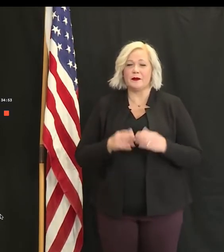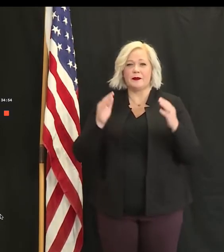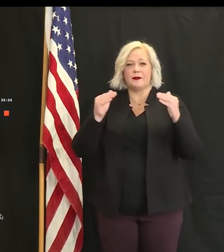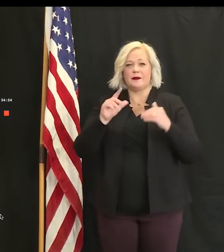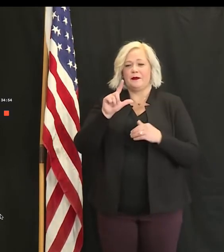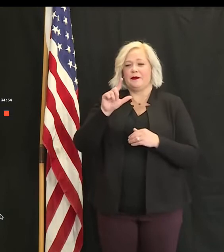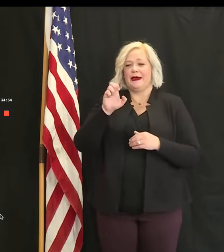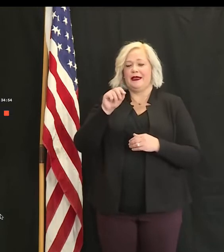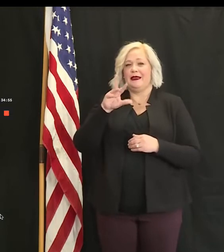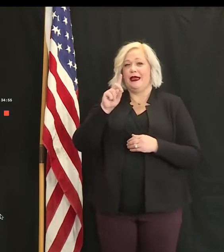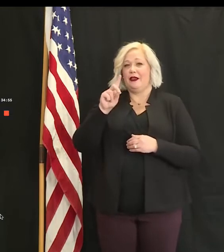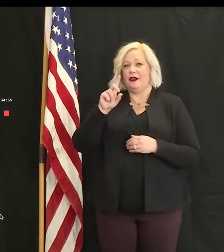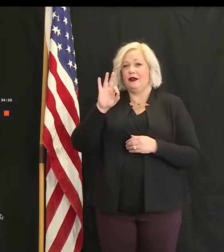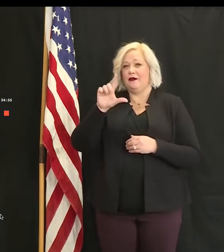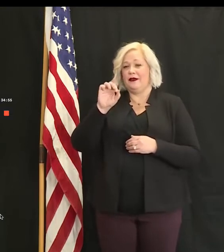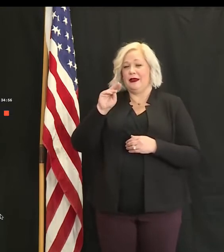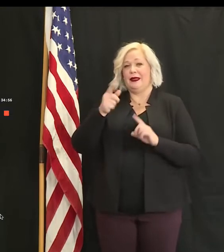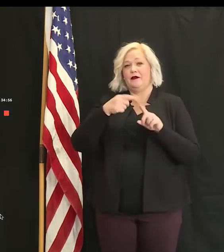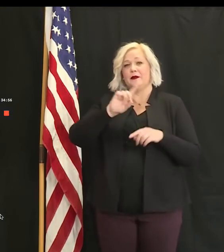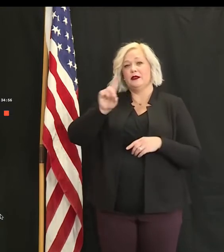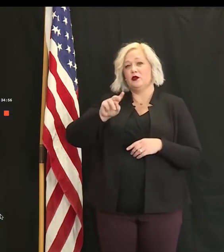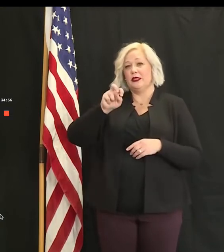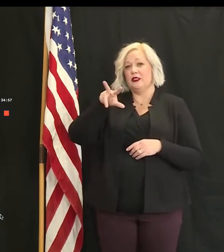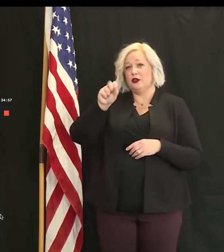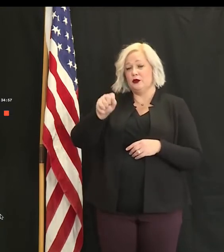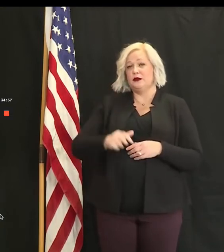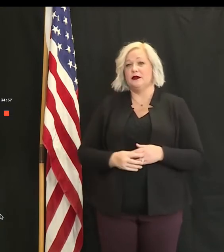Leonard Fleming, Detroit News.